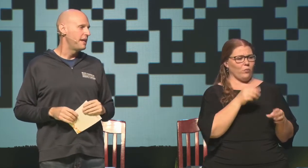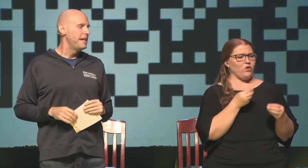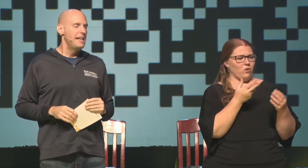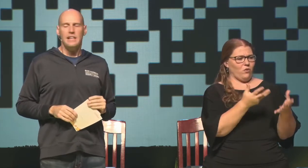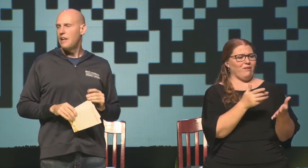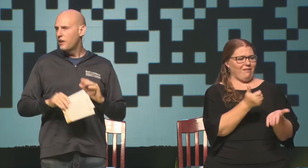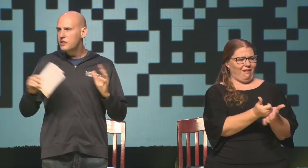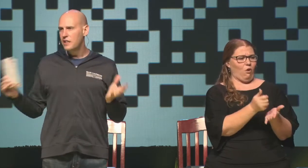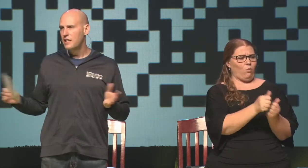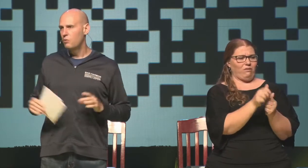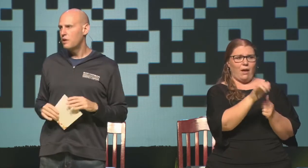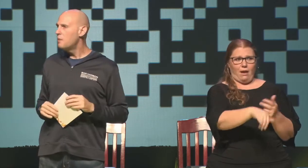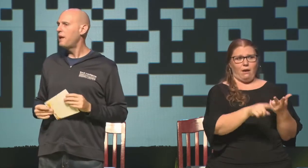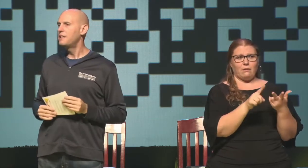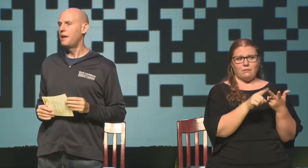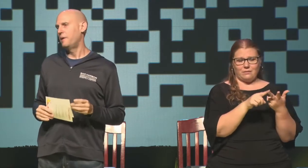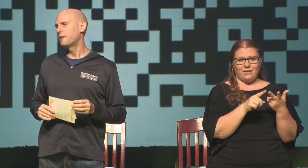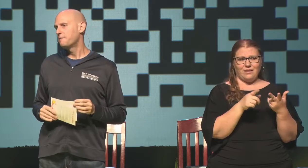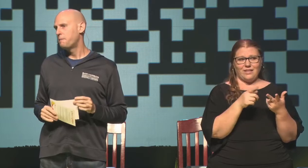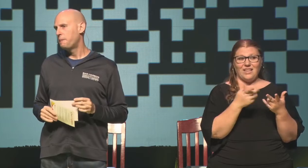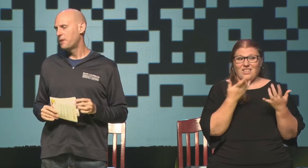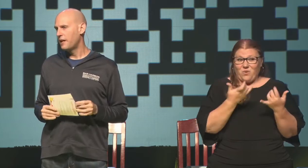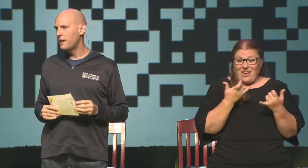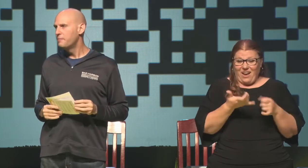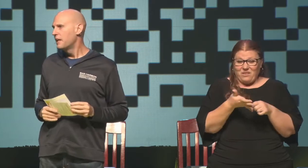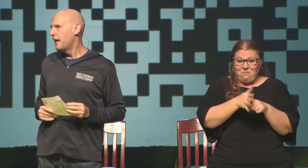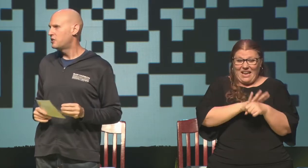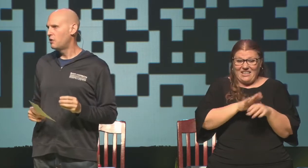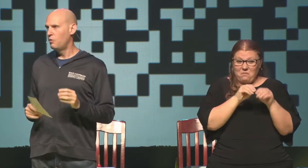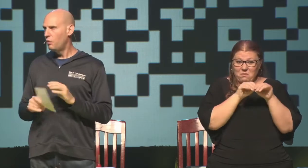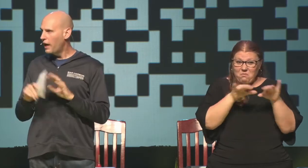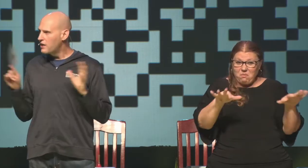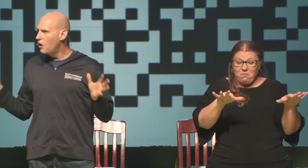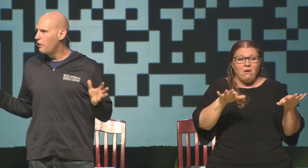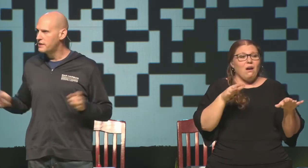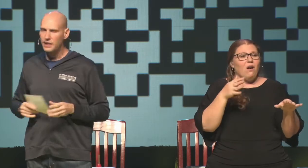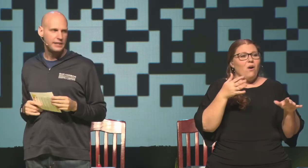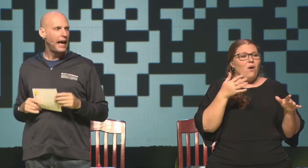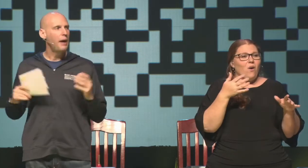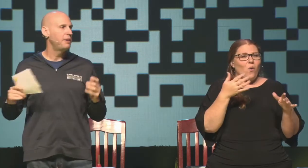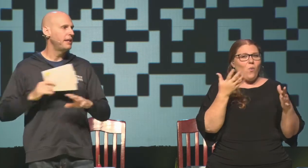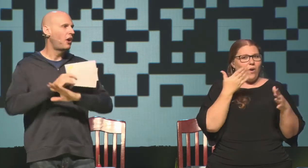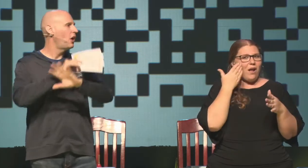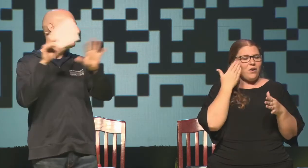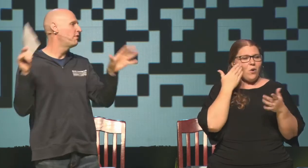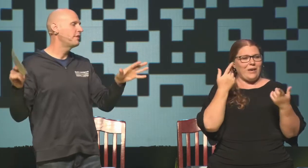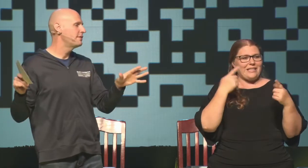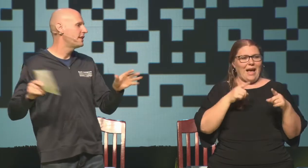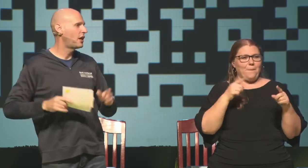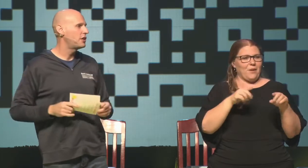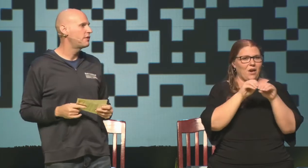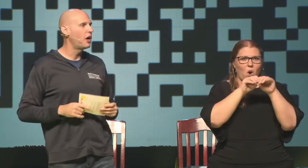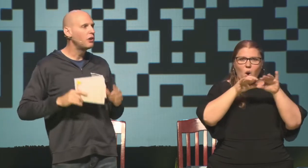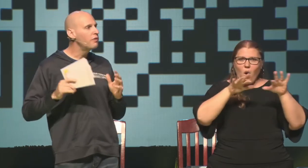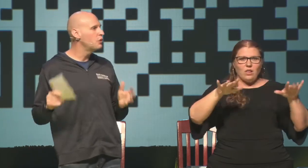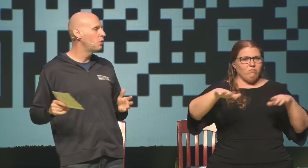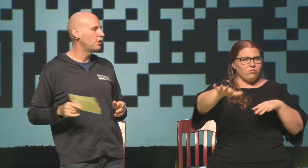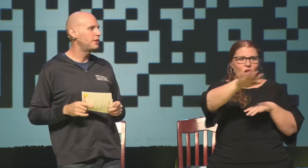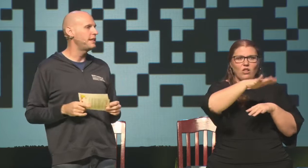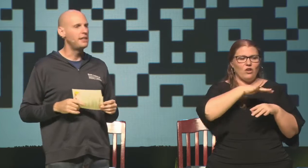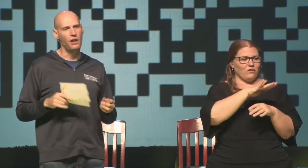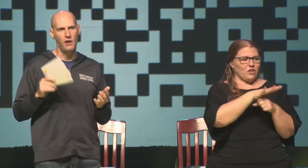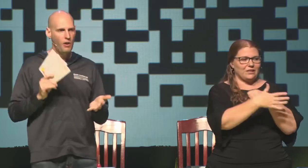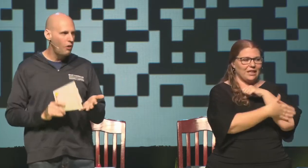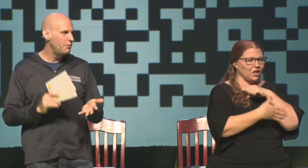with? Now, here's the thing. We're in a pandemic. Okay? And so what I know is happening all over the country, all over the